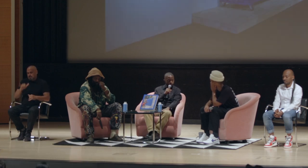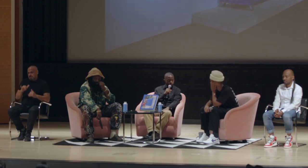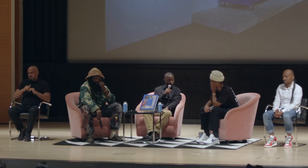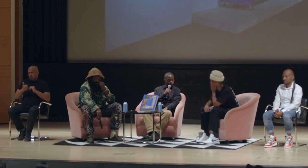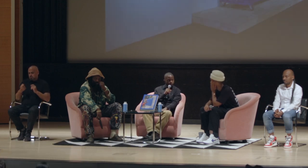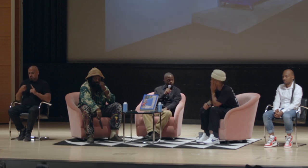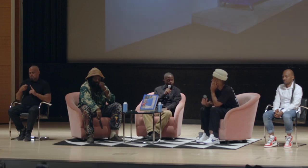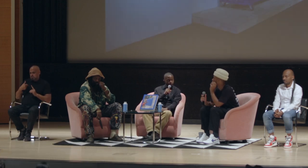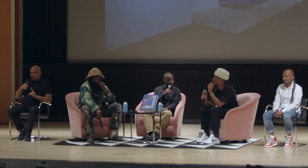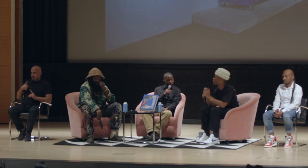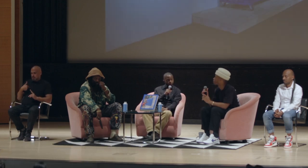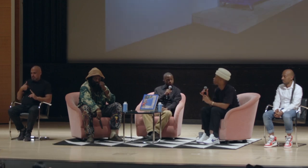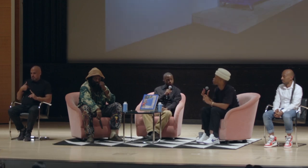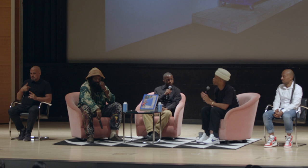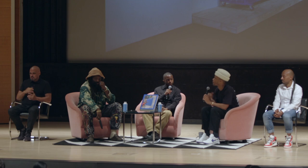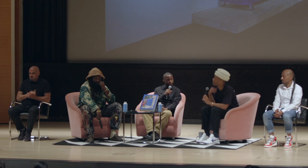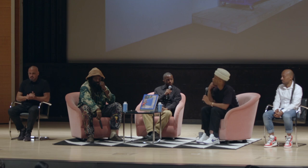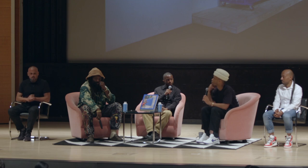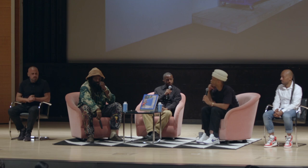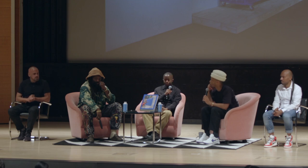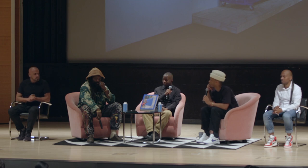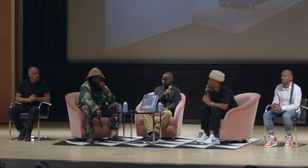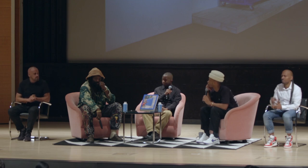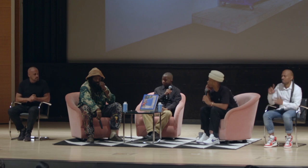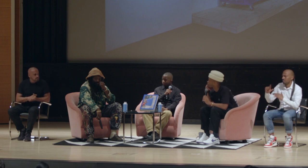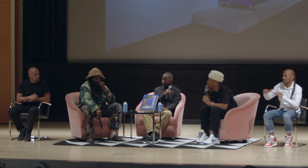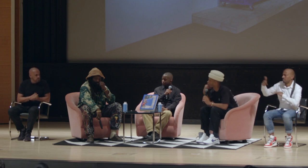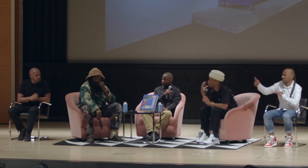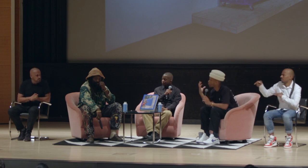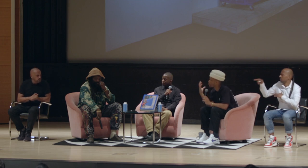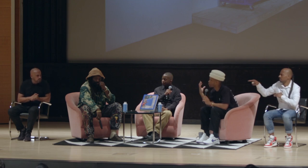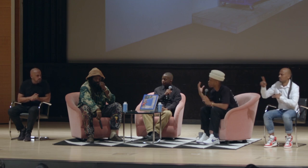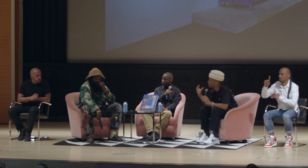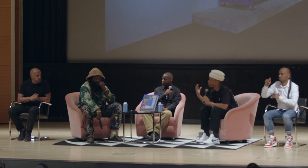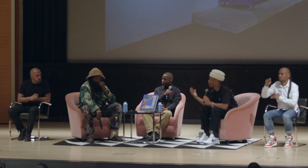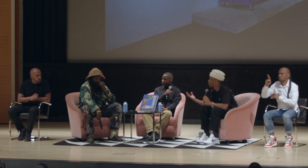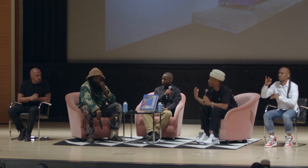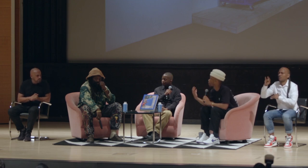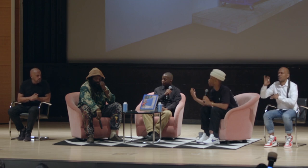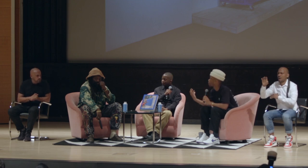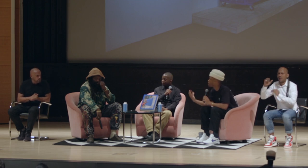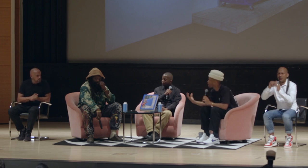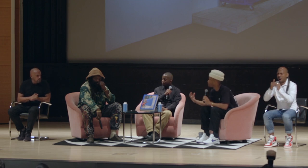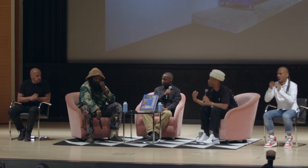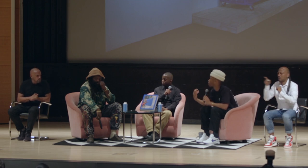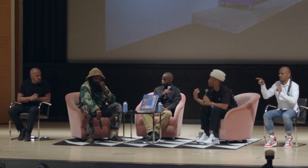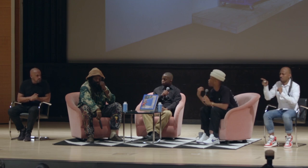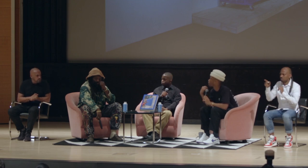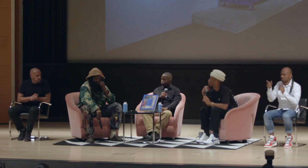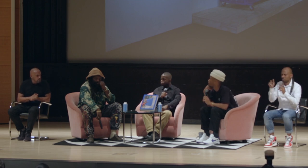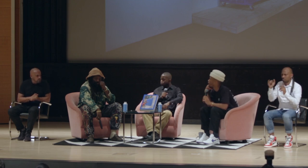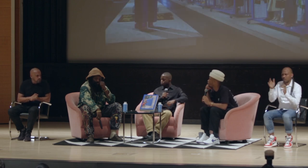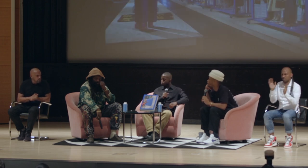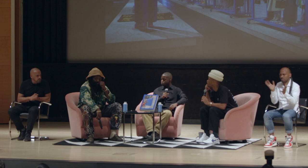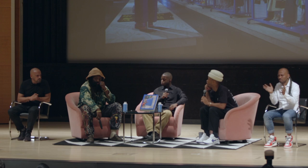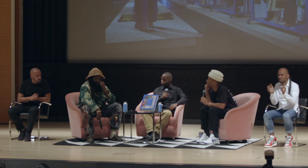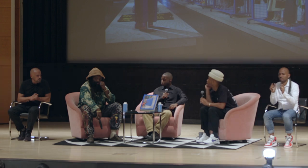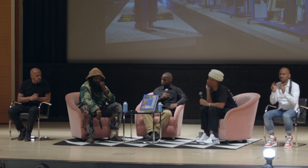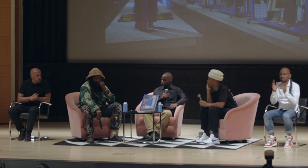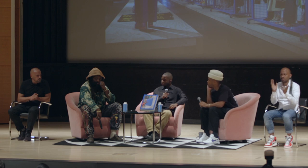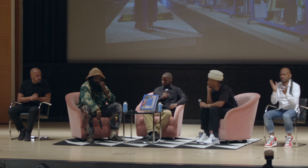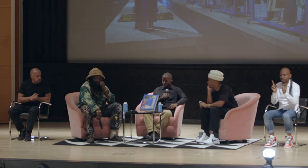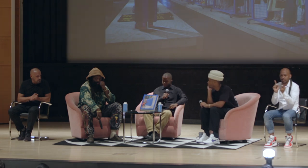spark. And Tremaine, how did you sort of go from sort of dialogue or meeting to